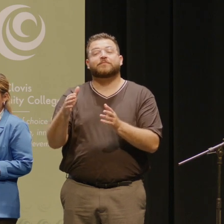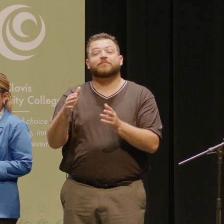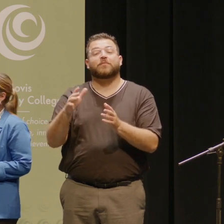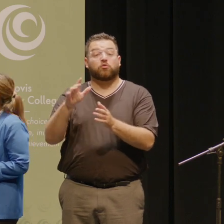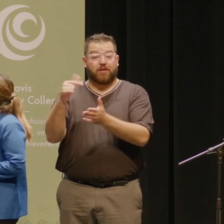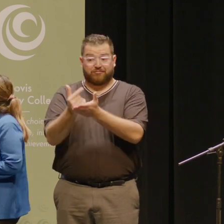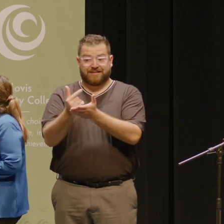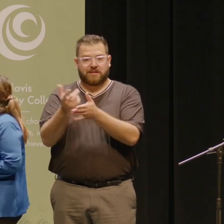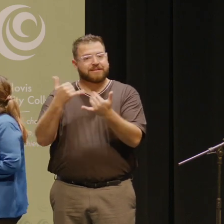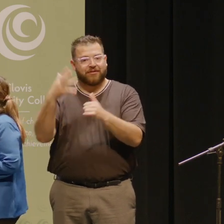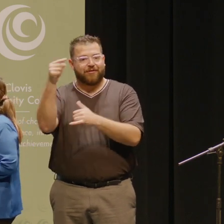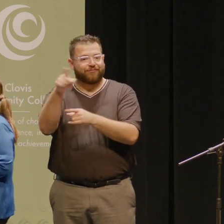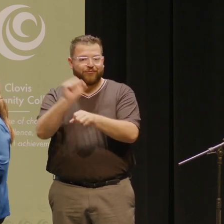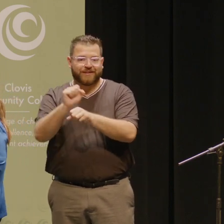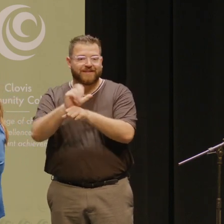well.